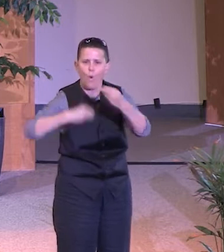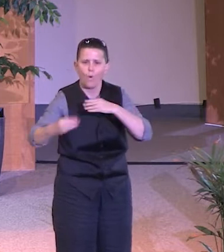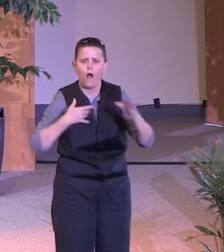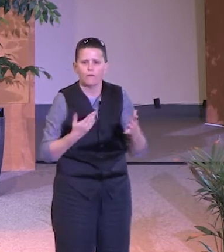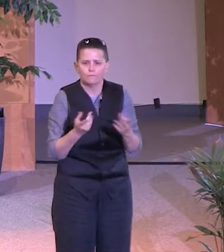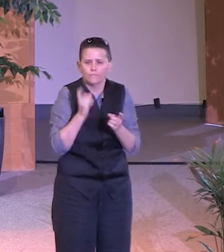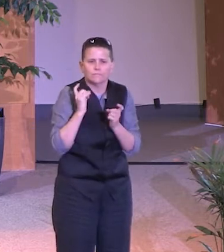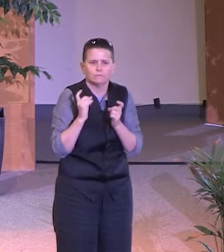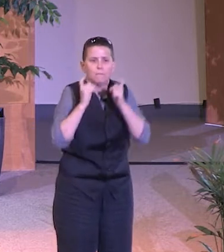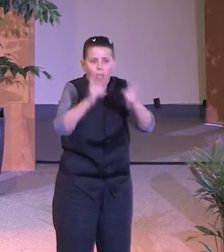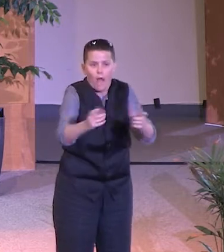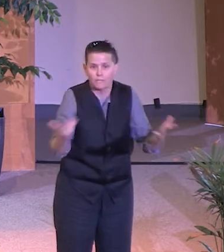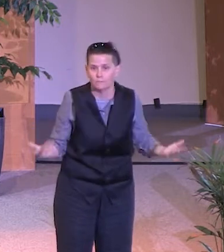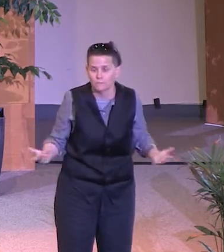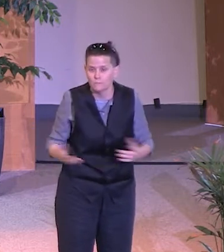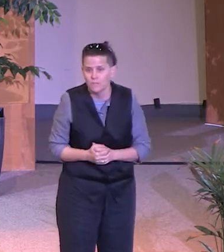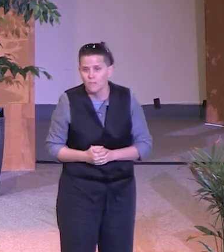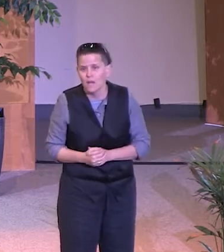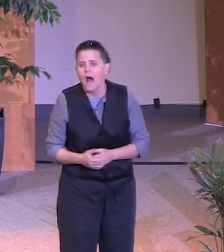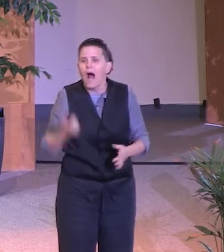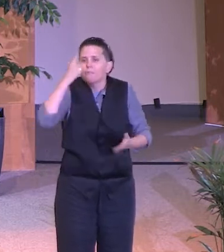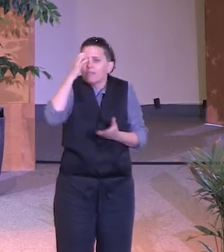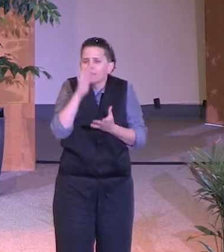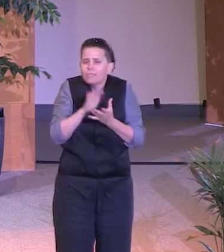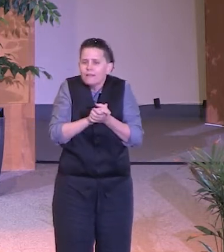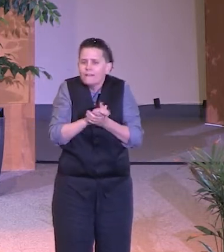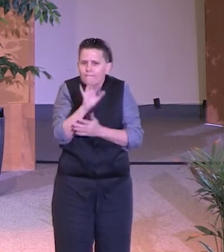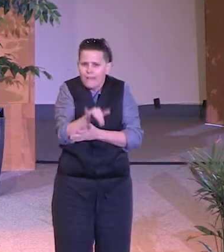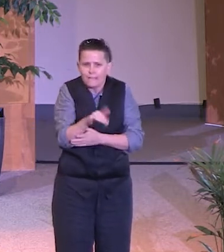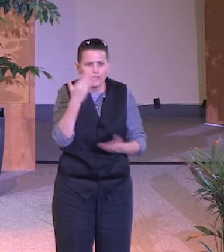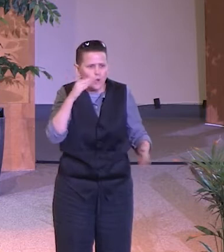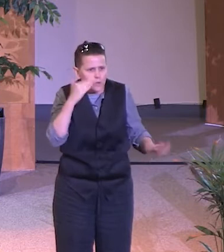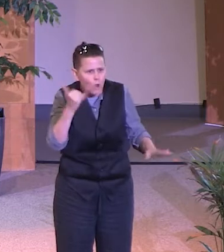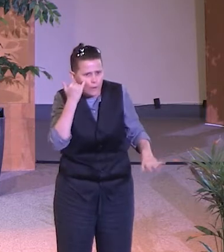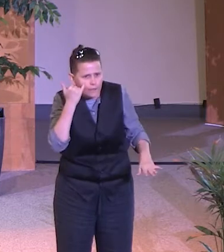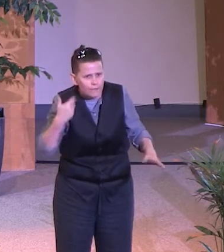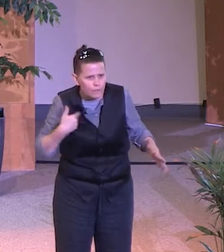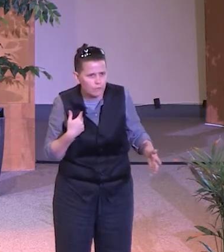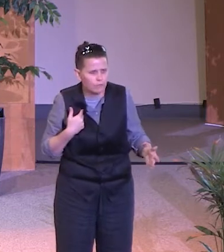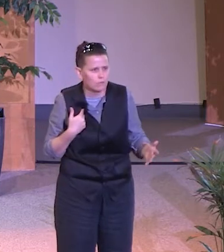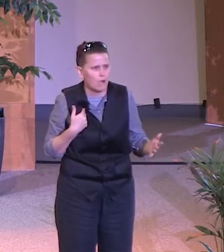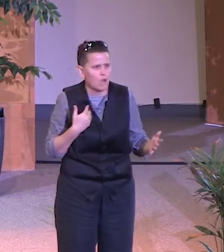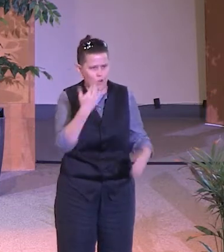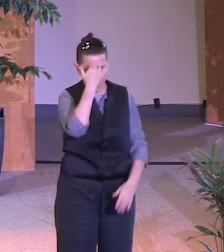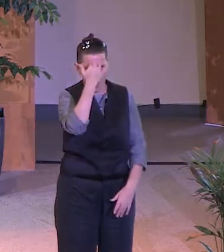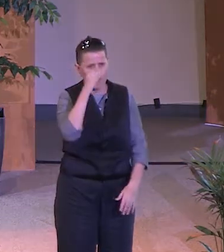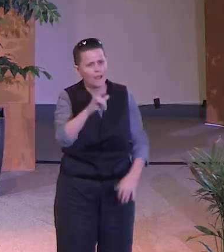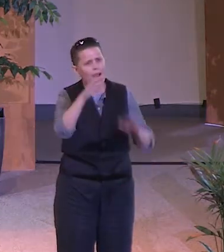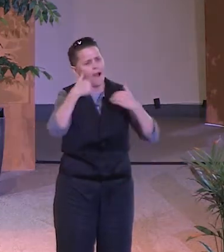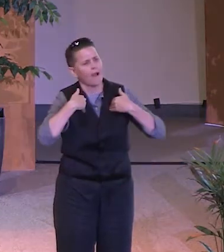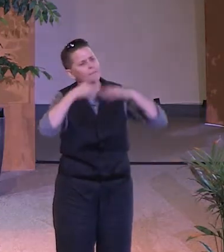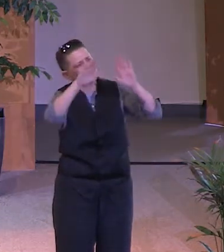and I believe that. So I don't know if all of you are aware, but we have this amazing video that Courtney